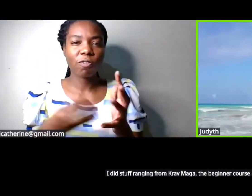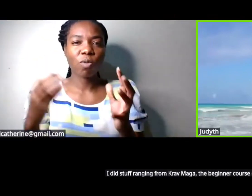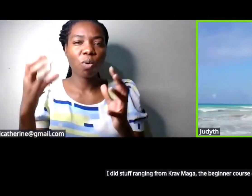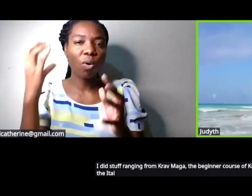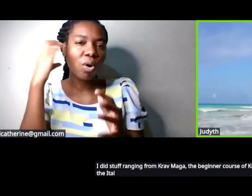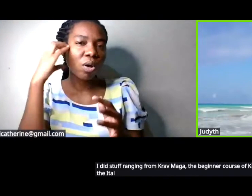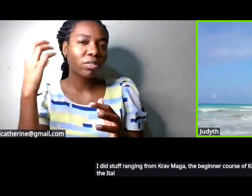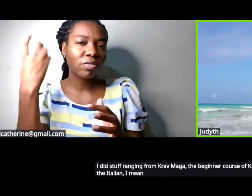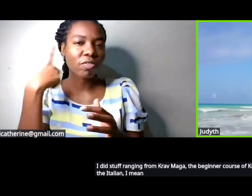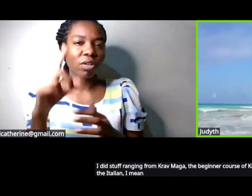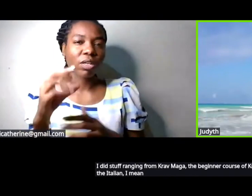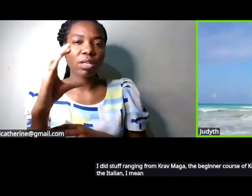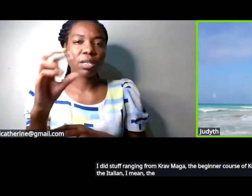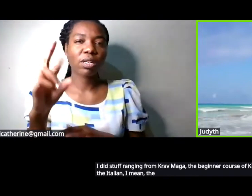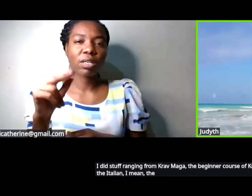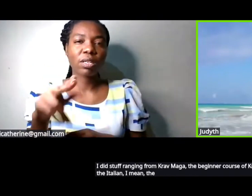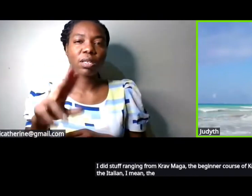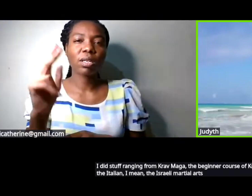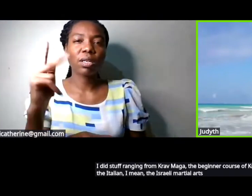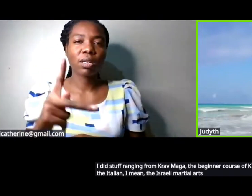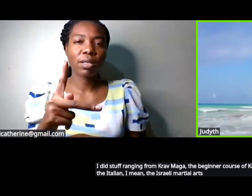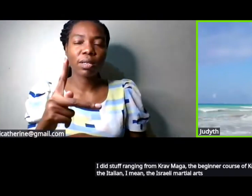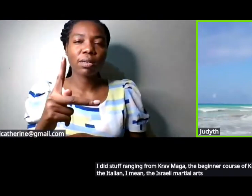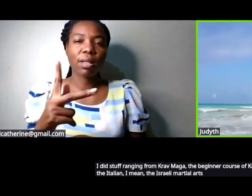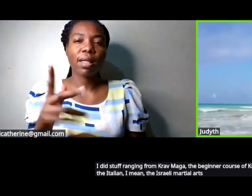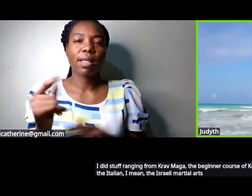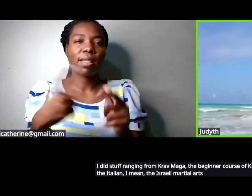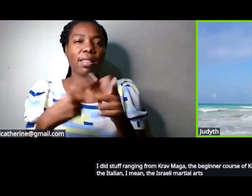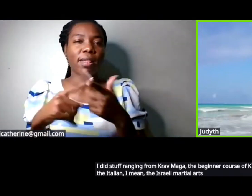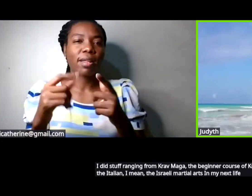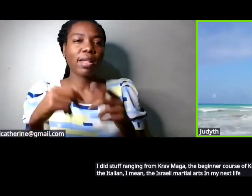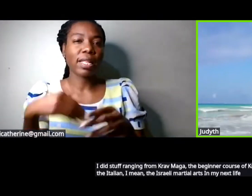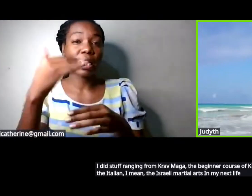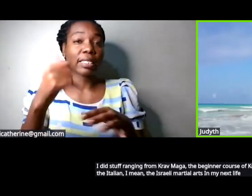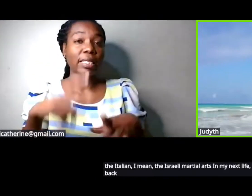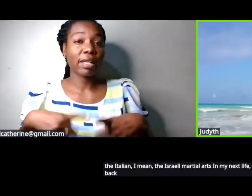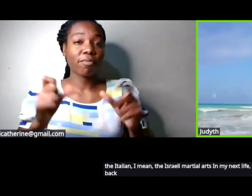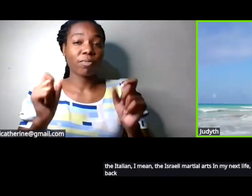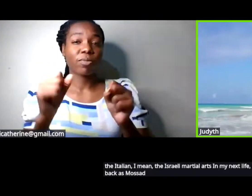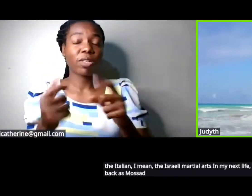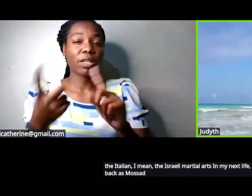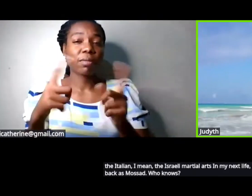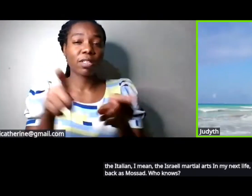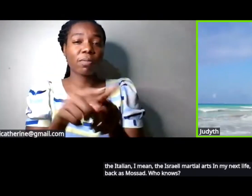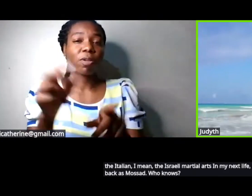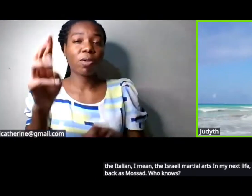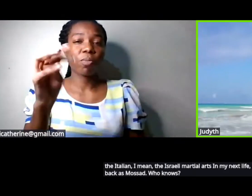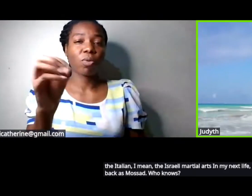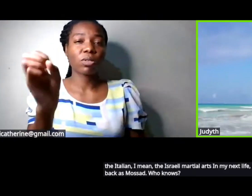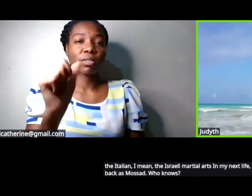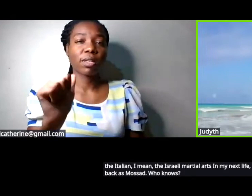the Israeli martial arts. In my next life, I might come back as Mossad. Who knows?